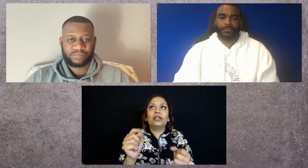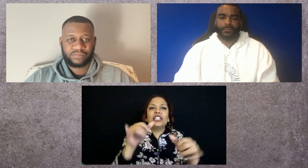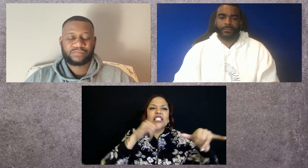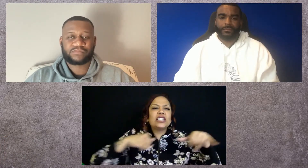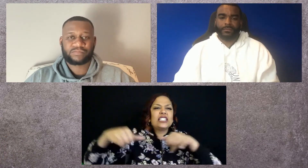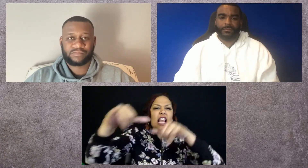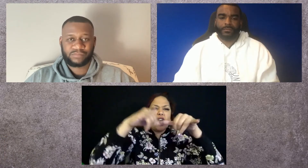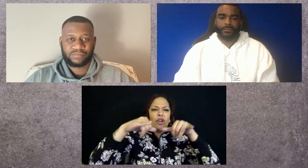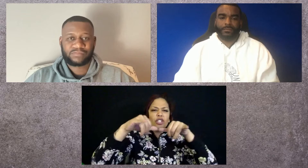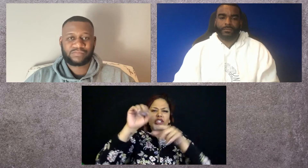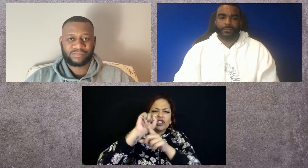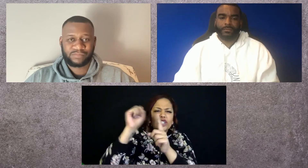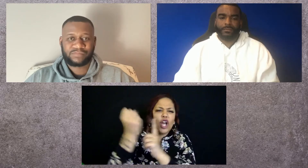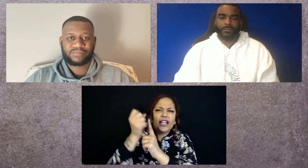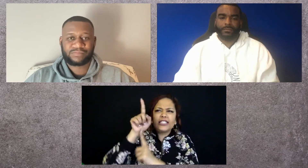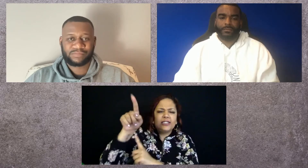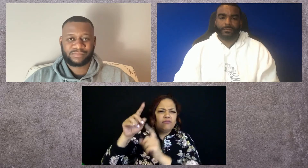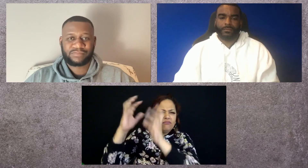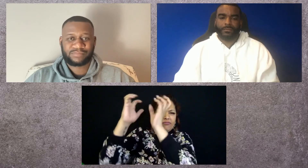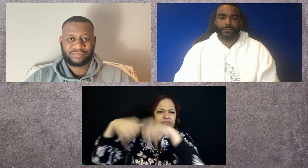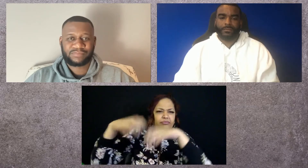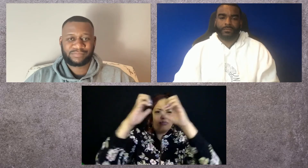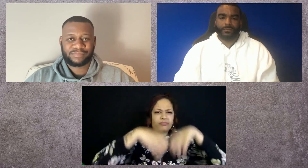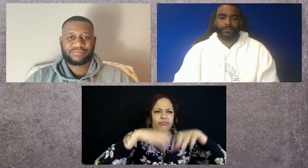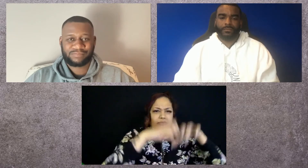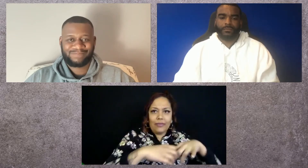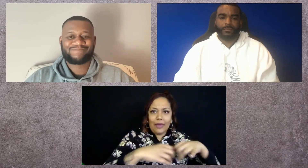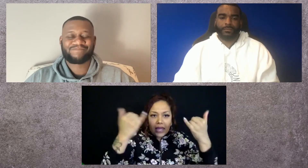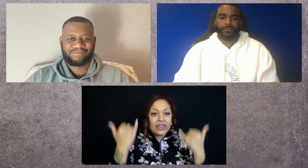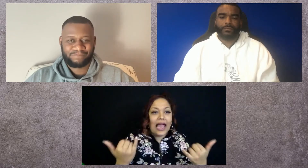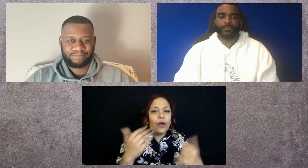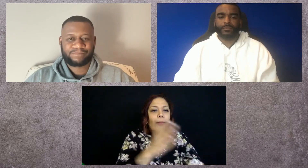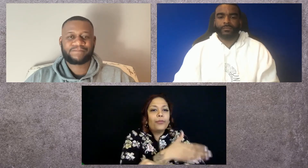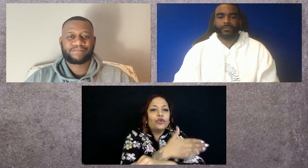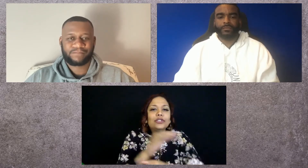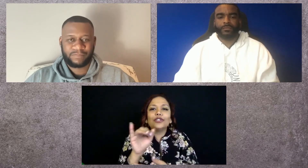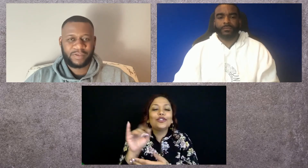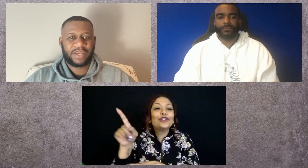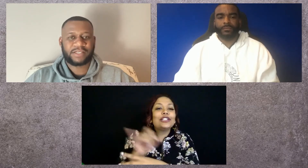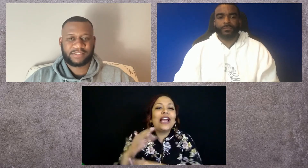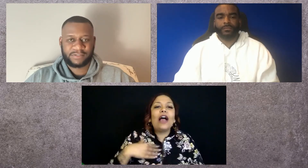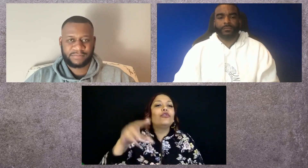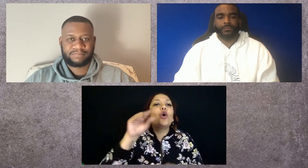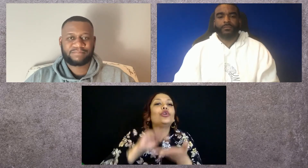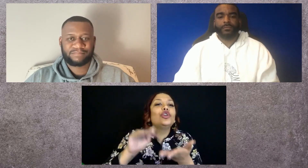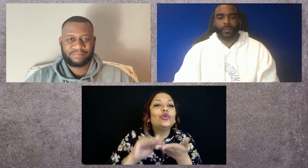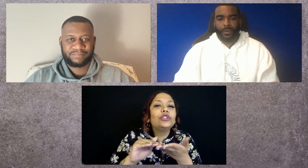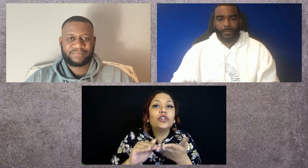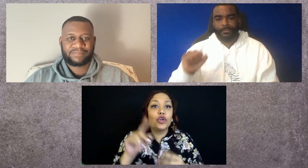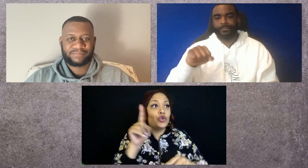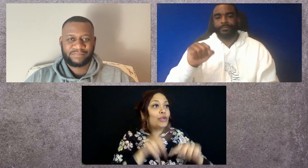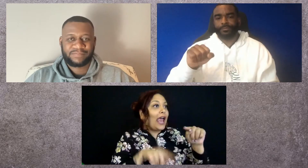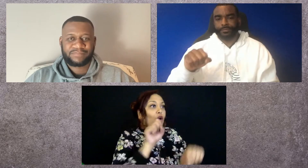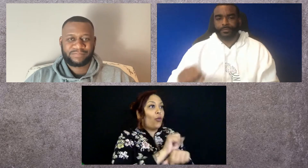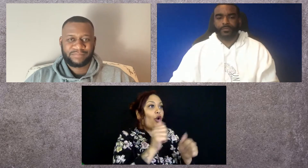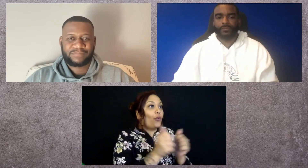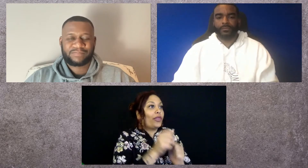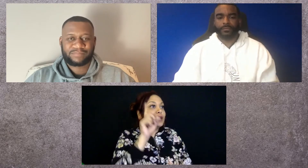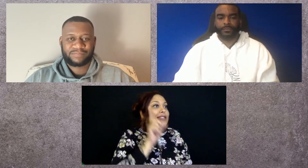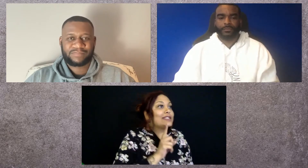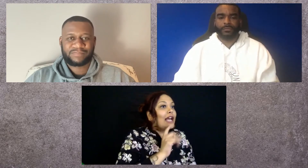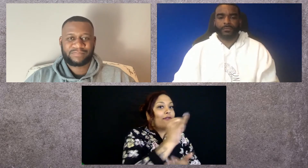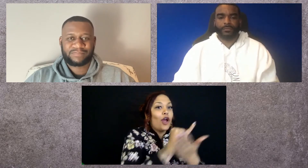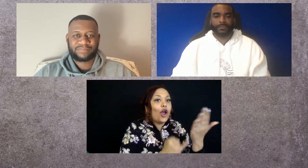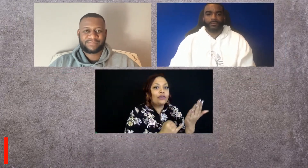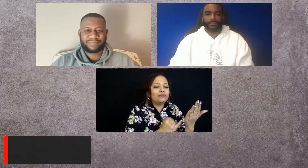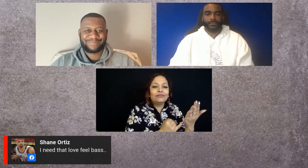industry. Just kind of breaking that stereotype, just breaking it down. Yes. And now with music, you